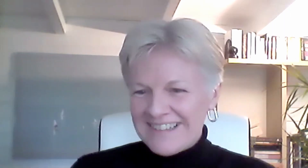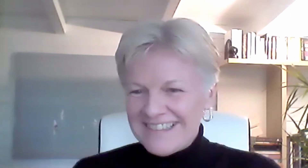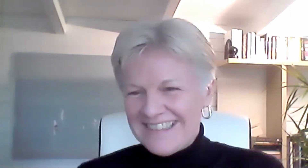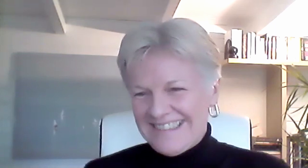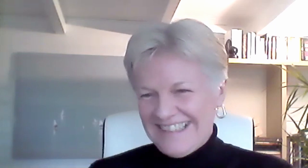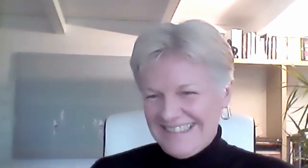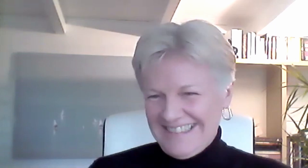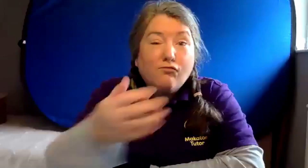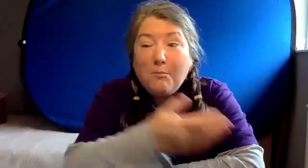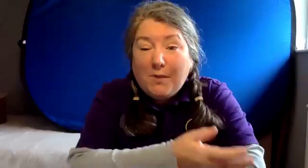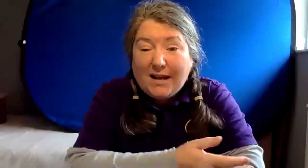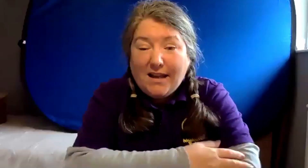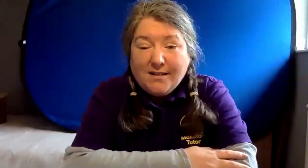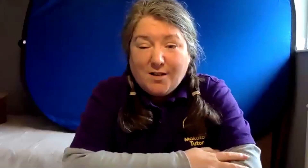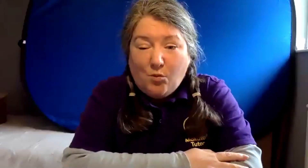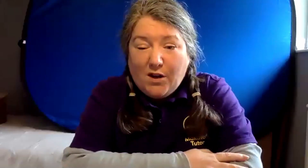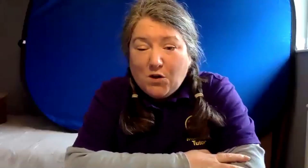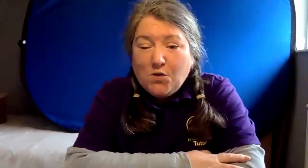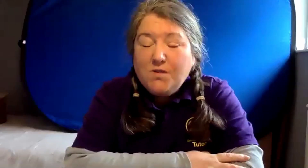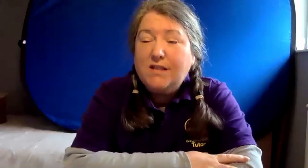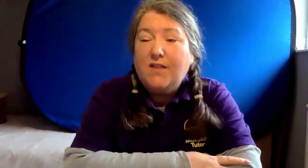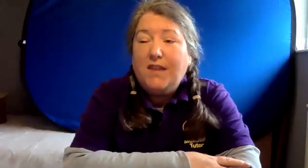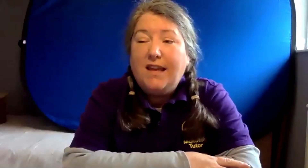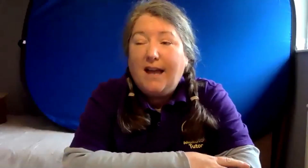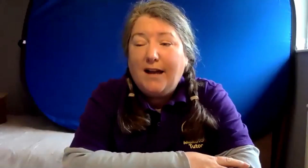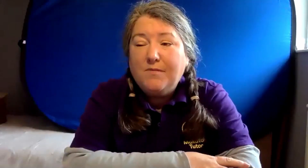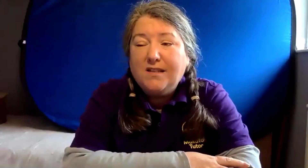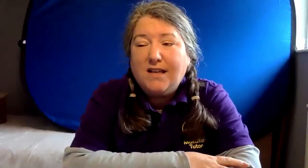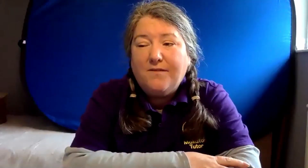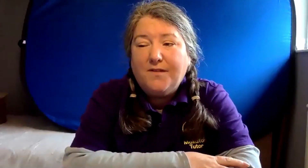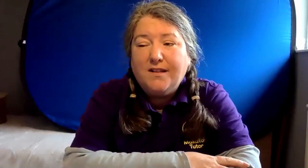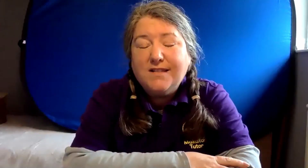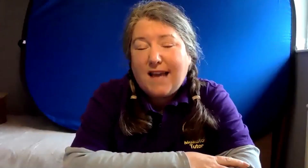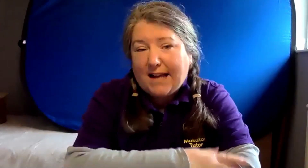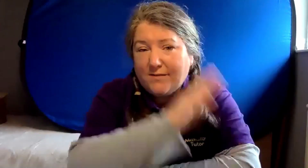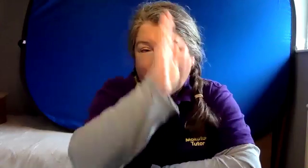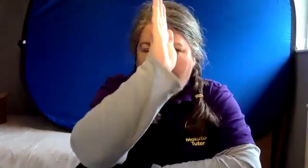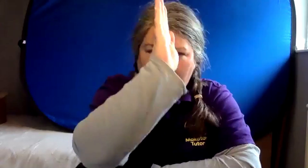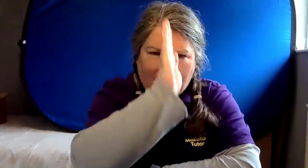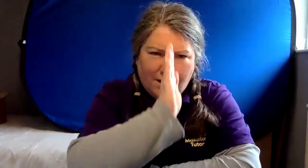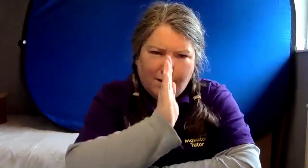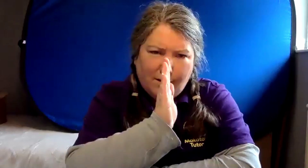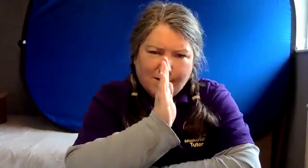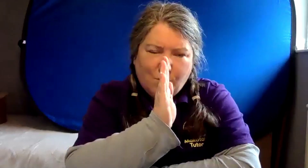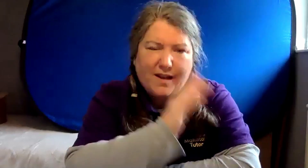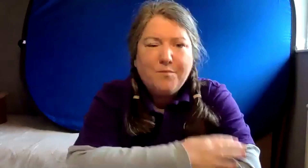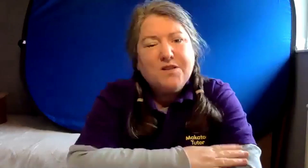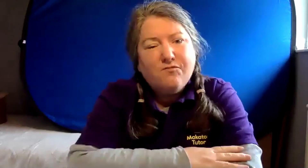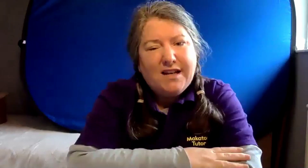again. So grumpy, so we used the sign for sad for grumpy. So we kept it really